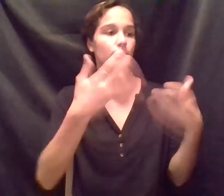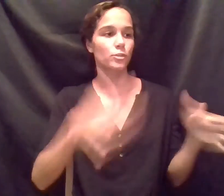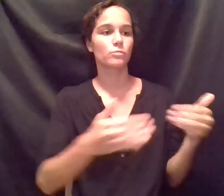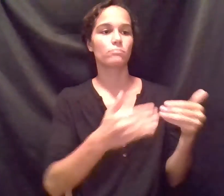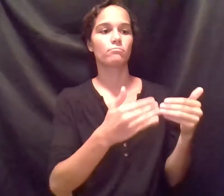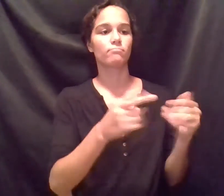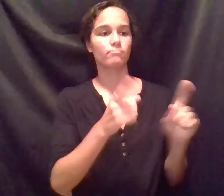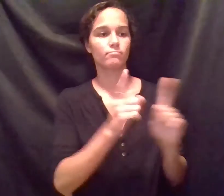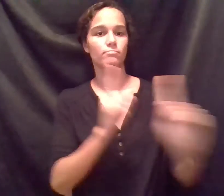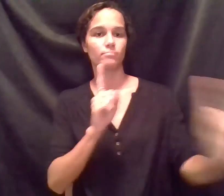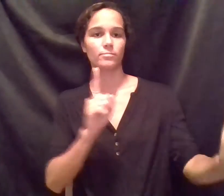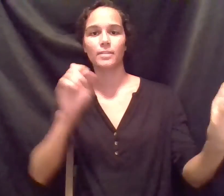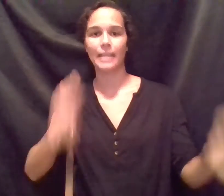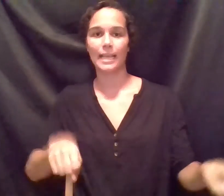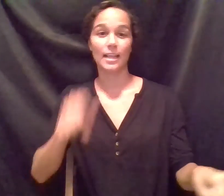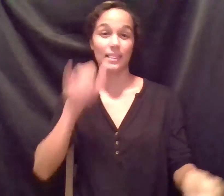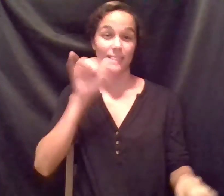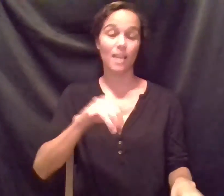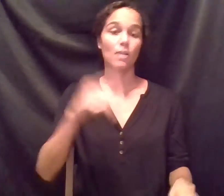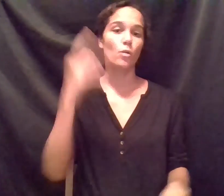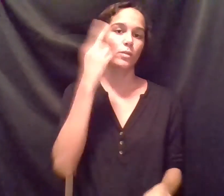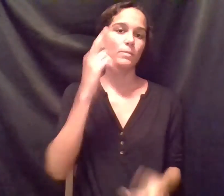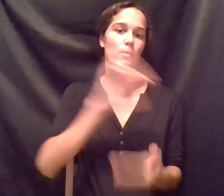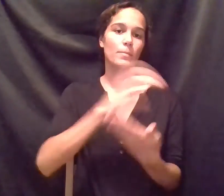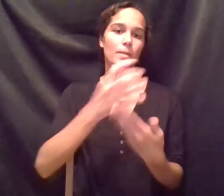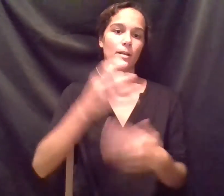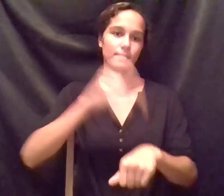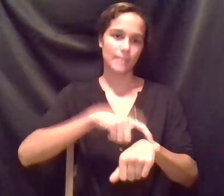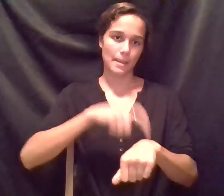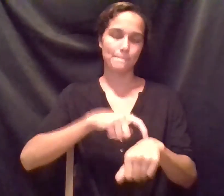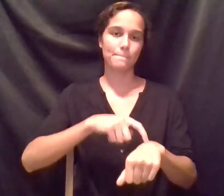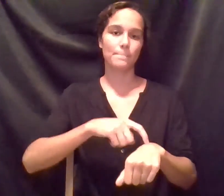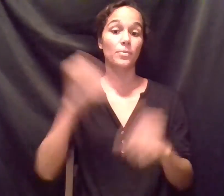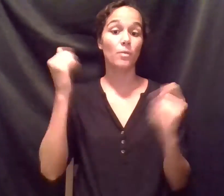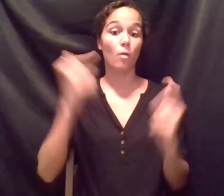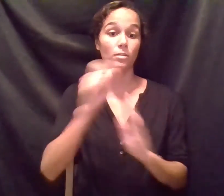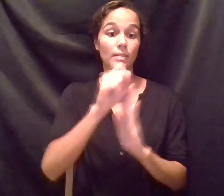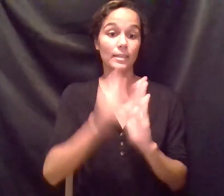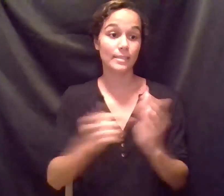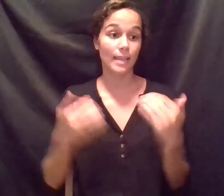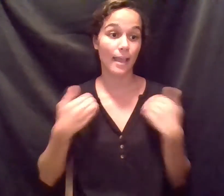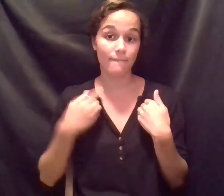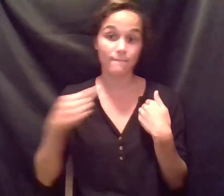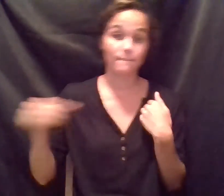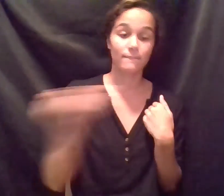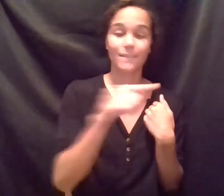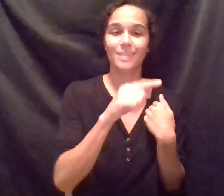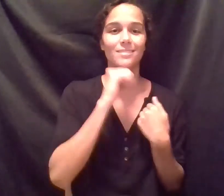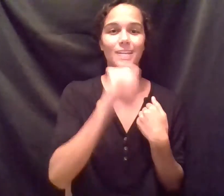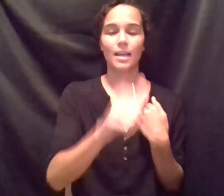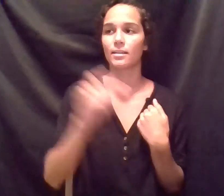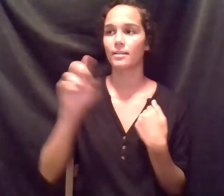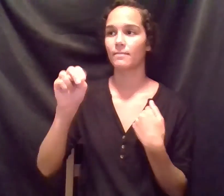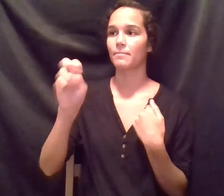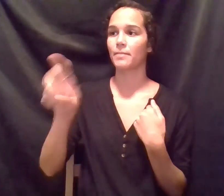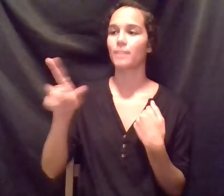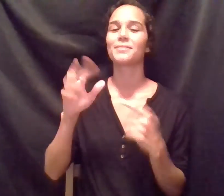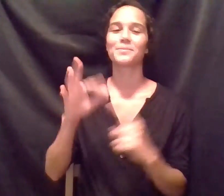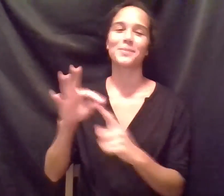time is what you have in Nevada. Not all states have that. Nevada is special, and I'm grateful for it. But they can detain you for